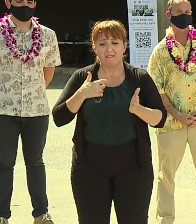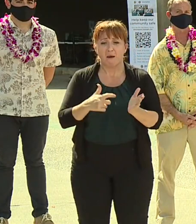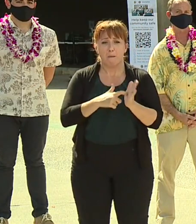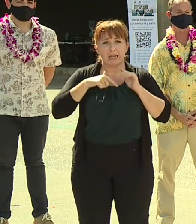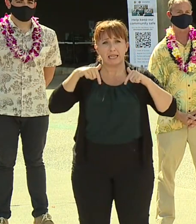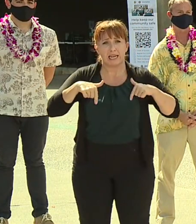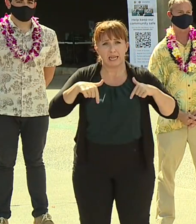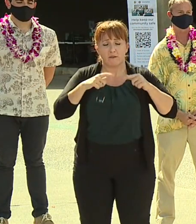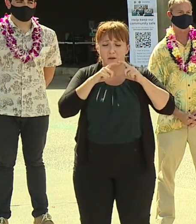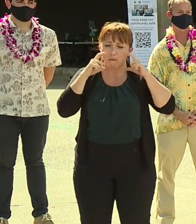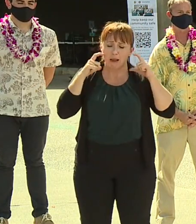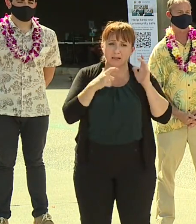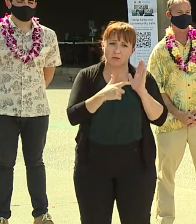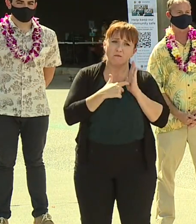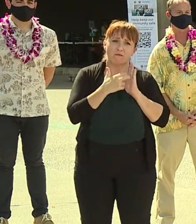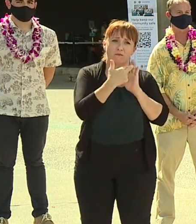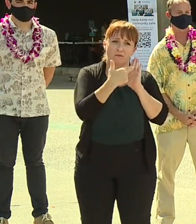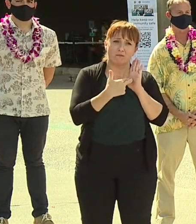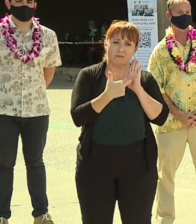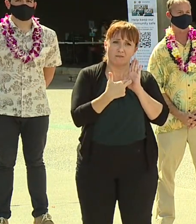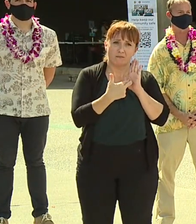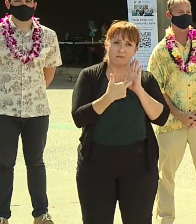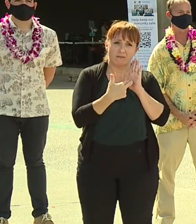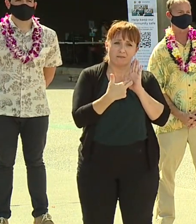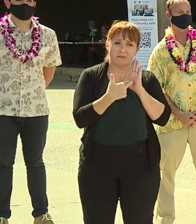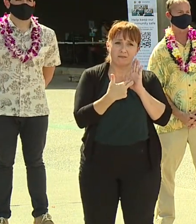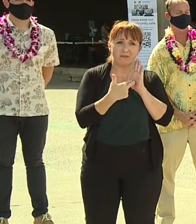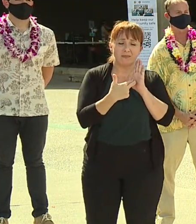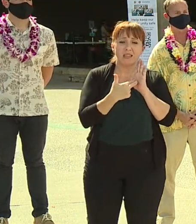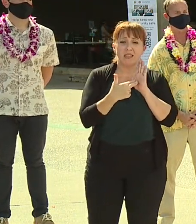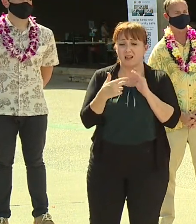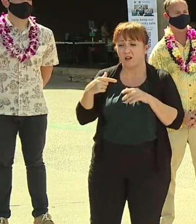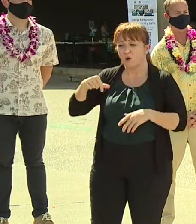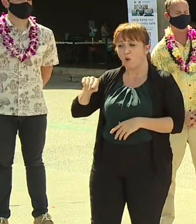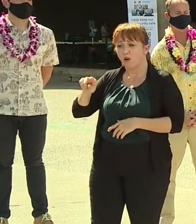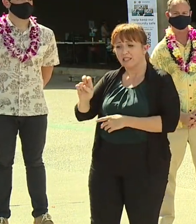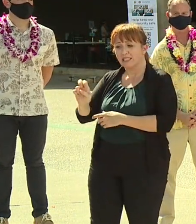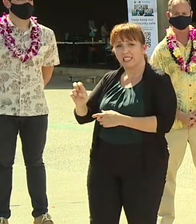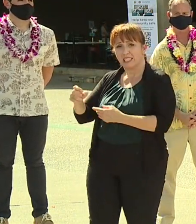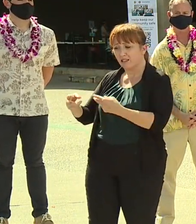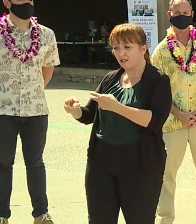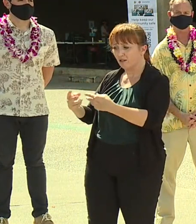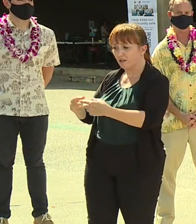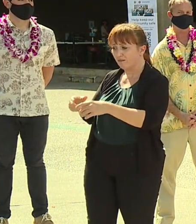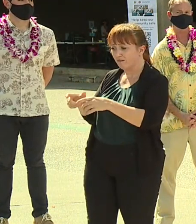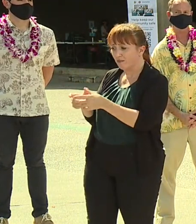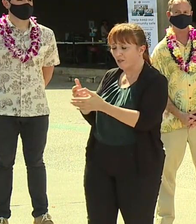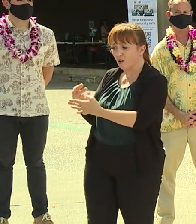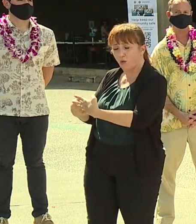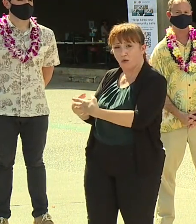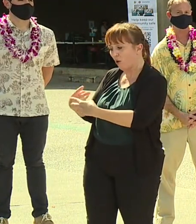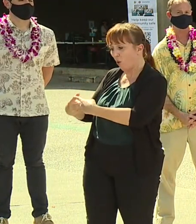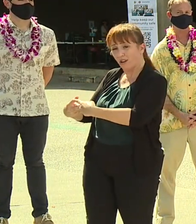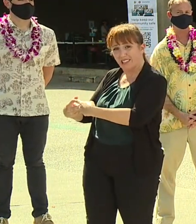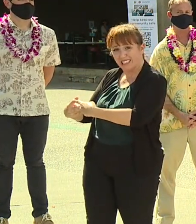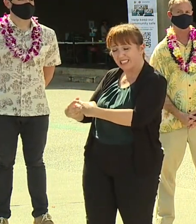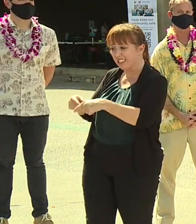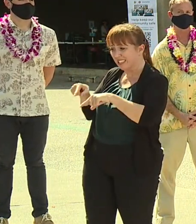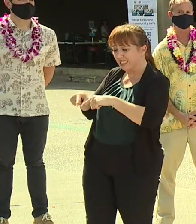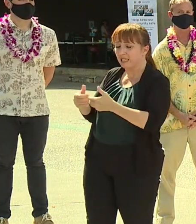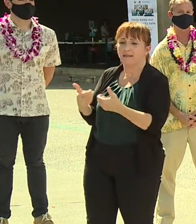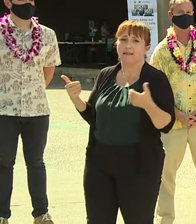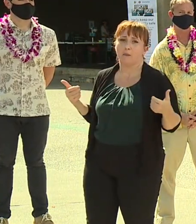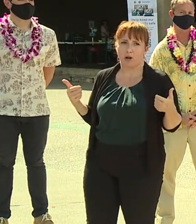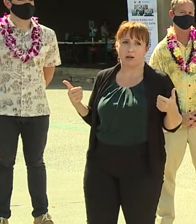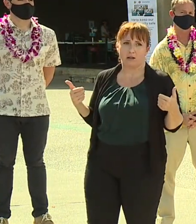mandate for mask wearing here, which is separate from the quarantine itself. We encourage them to participate